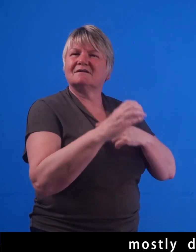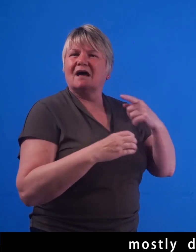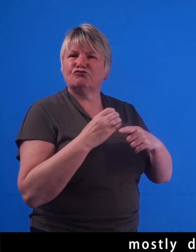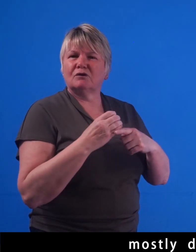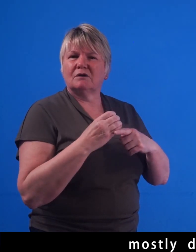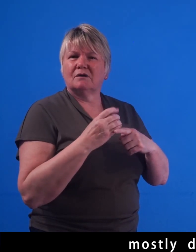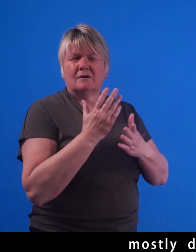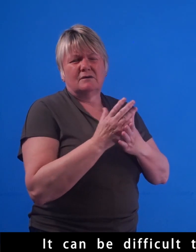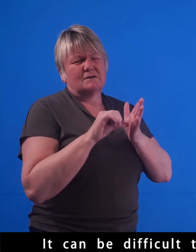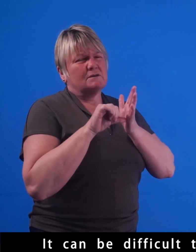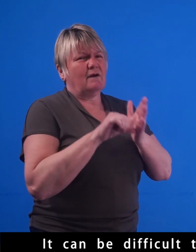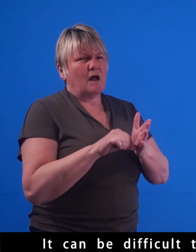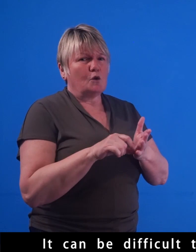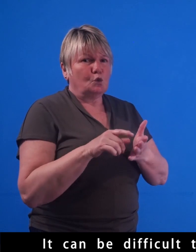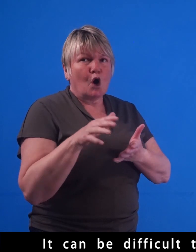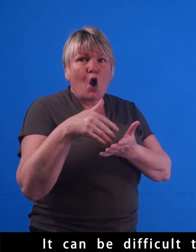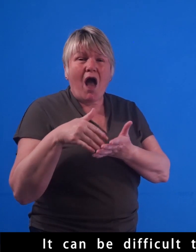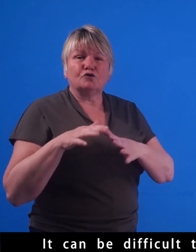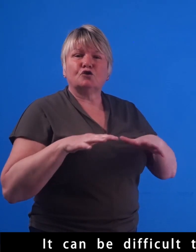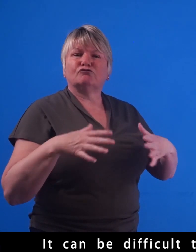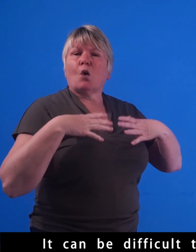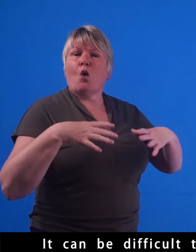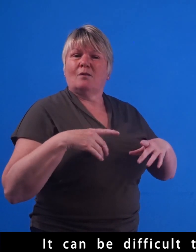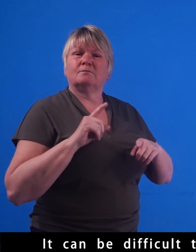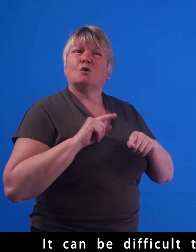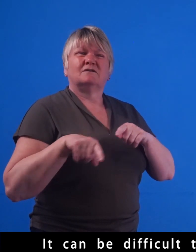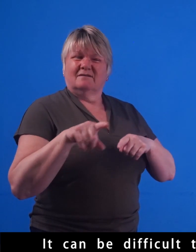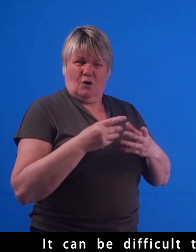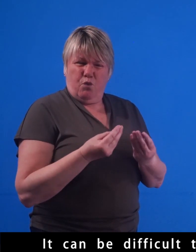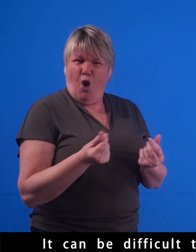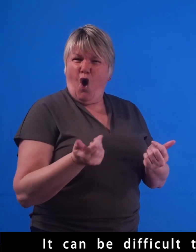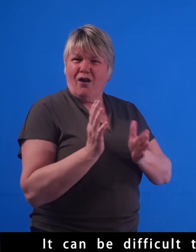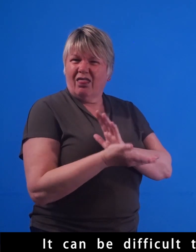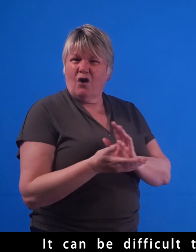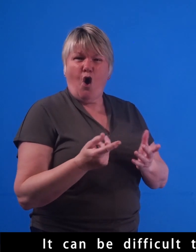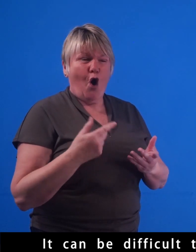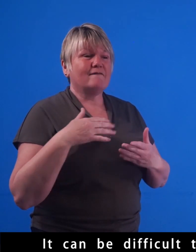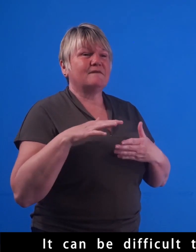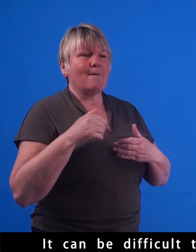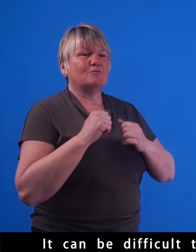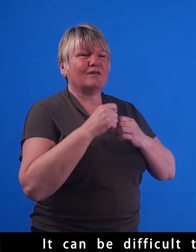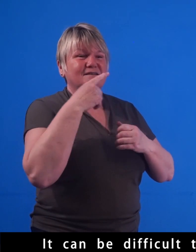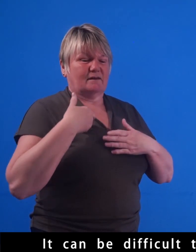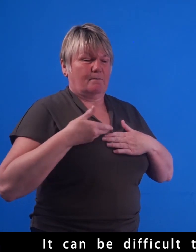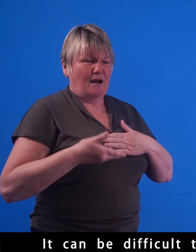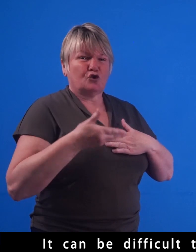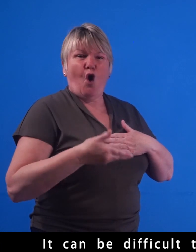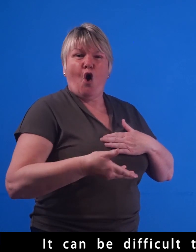century. It can be difficult to collect children's clothes, as most are worn out or passed on to siblings